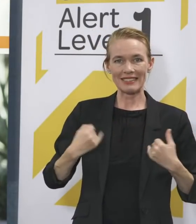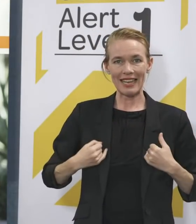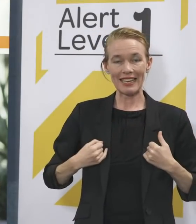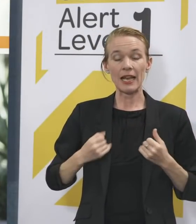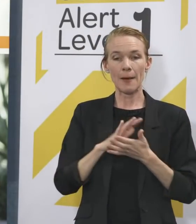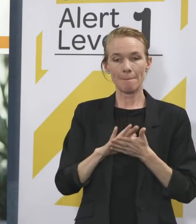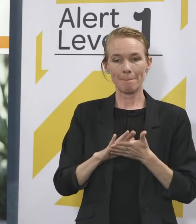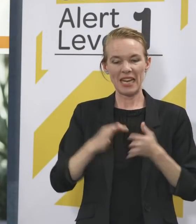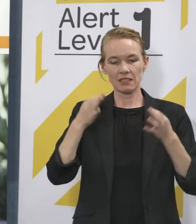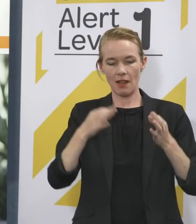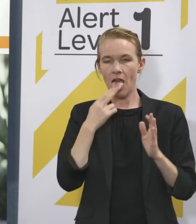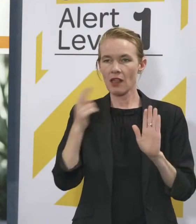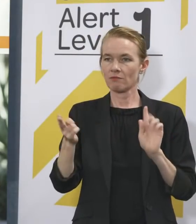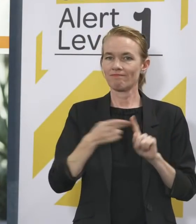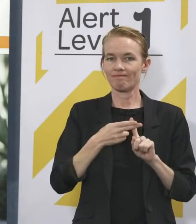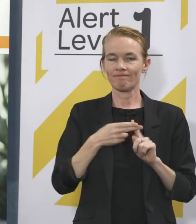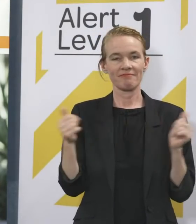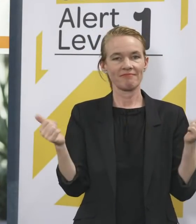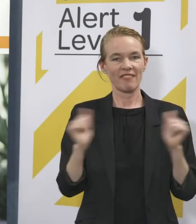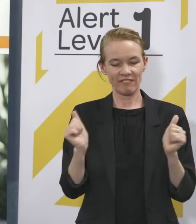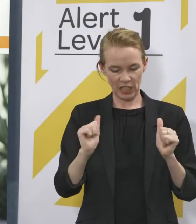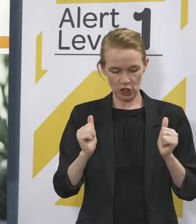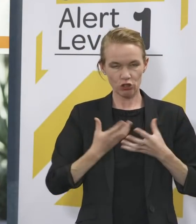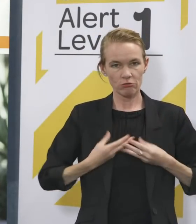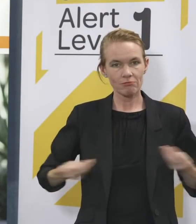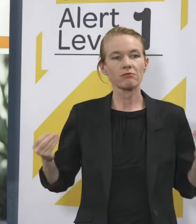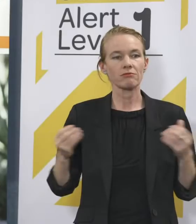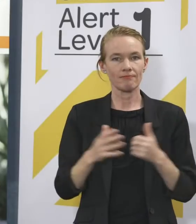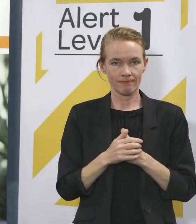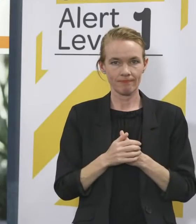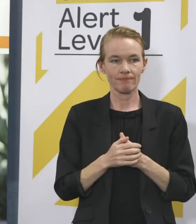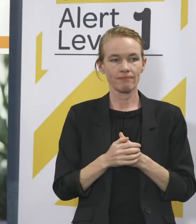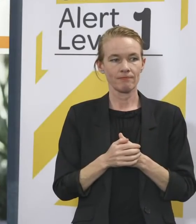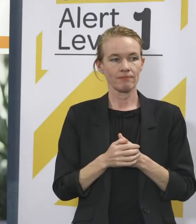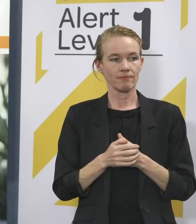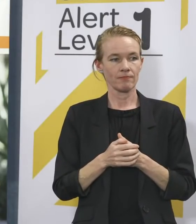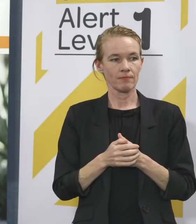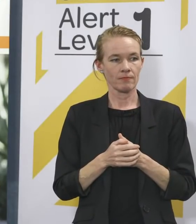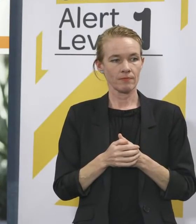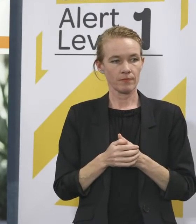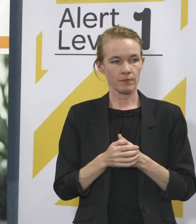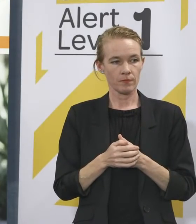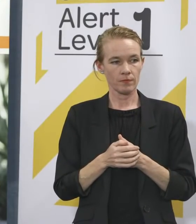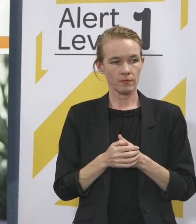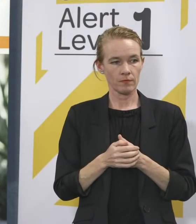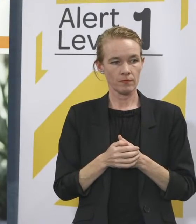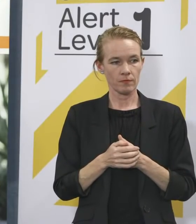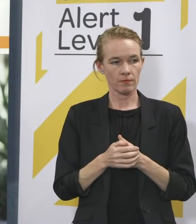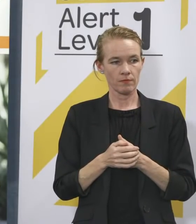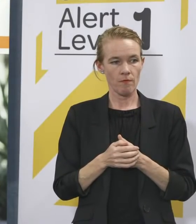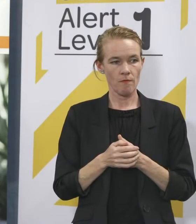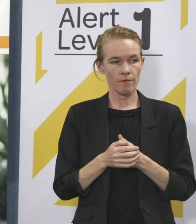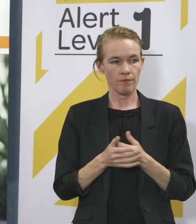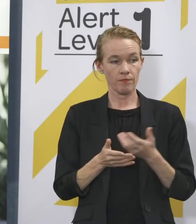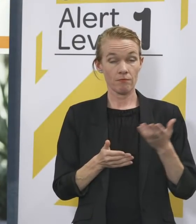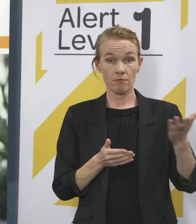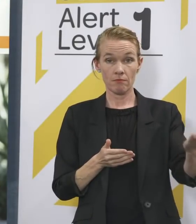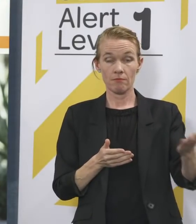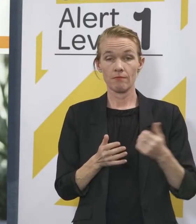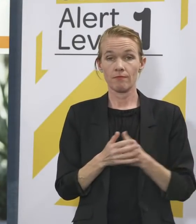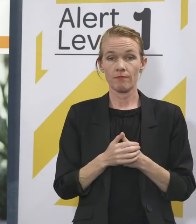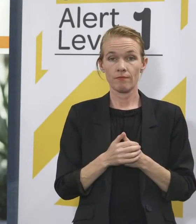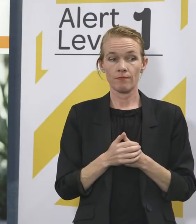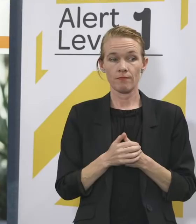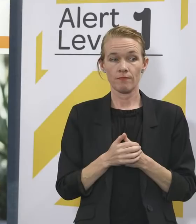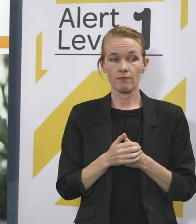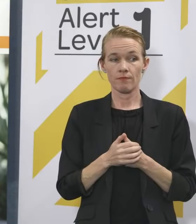to if they've been classified as recovered, because they are no longer infectious. Is there any work going on to sort of trace back where the